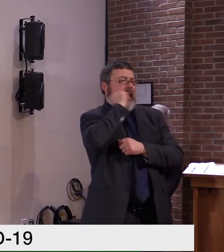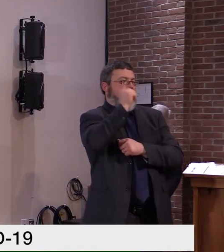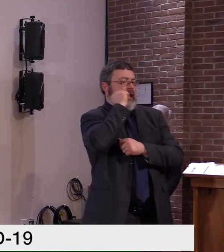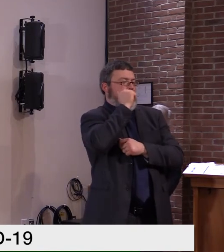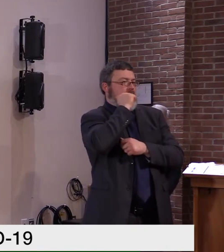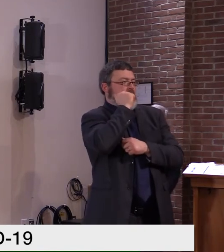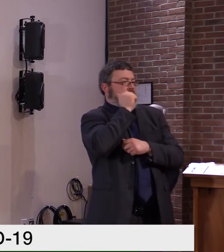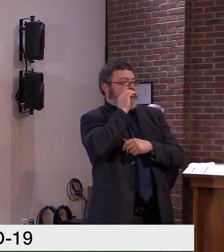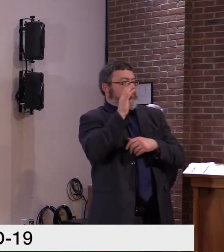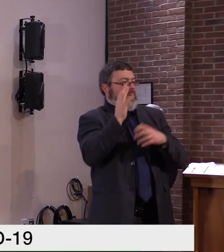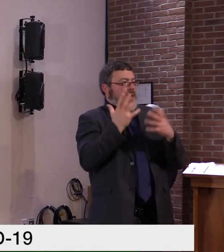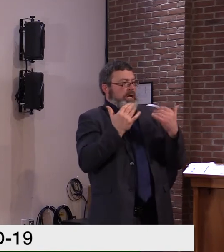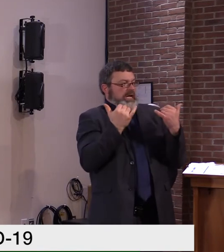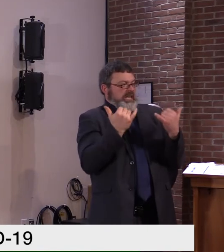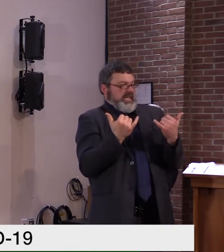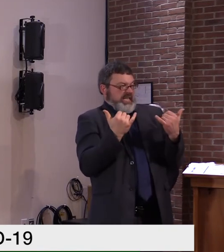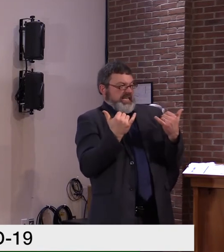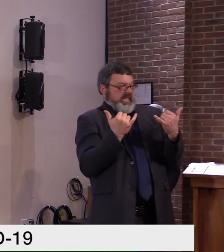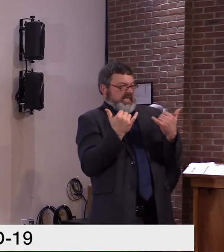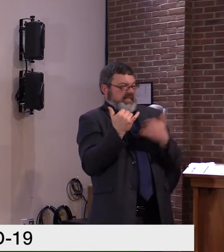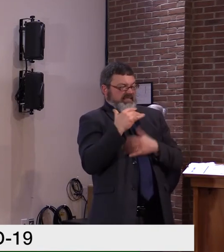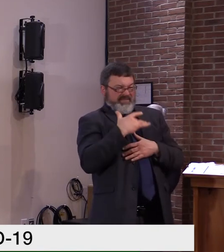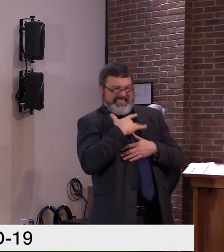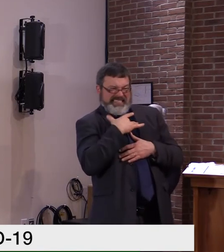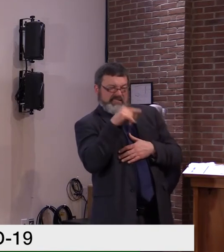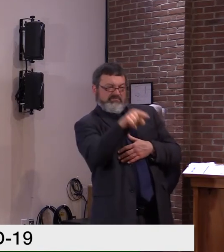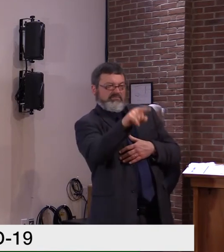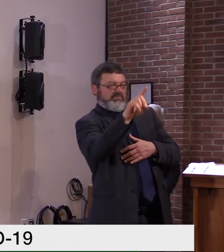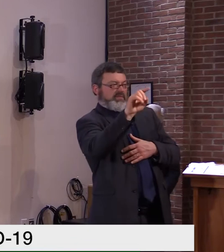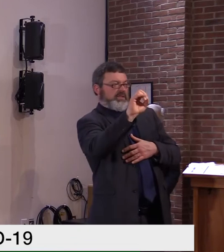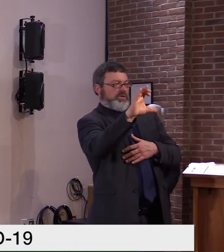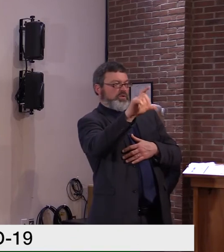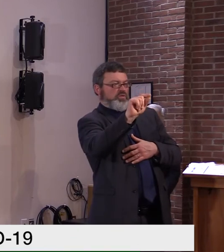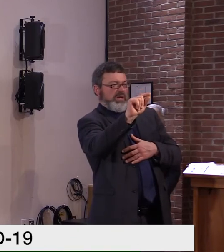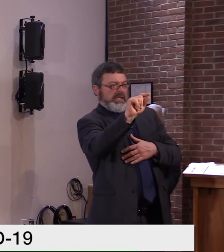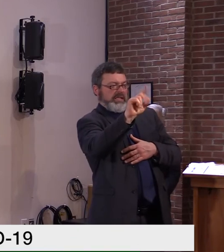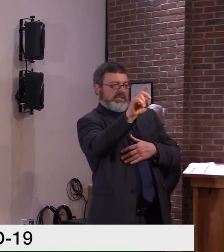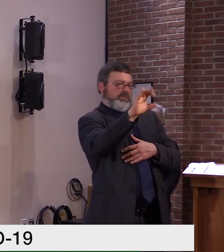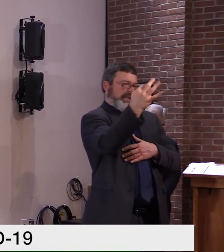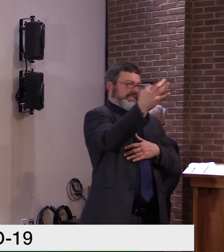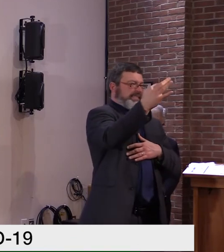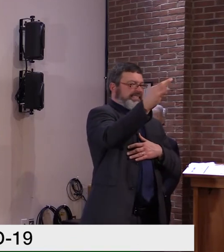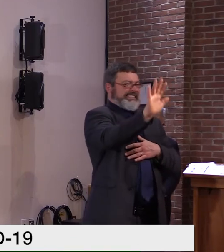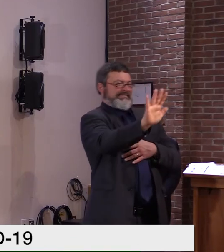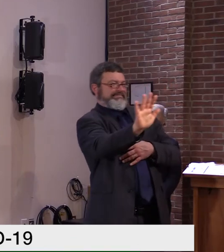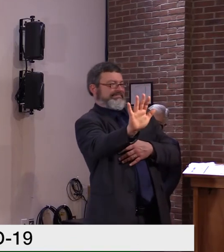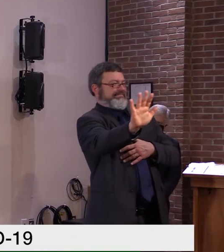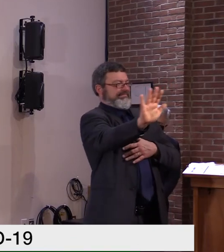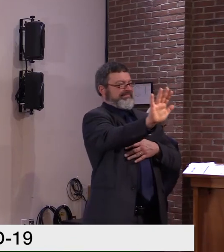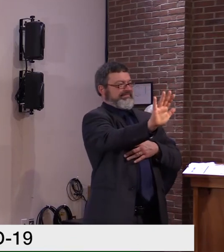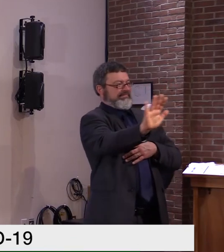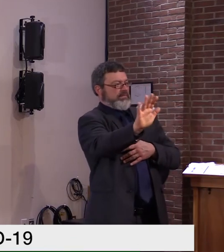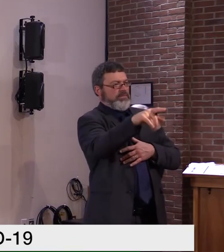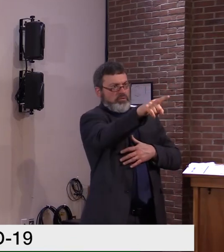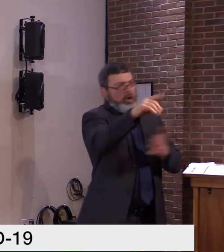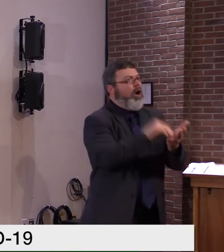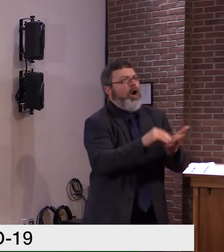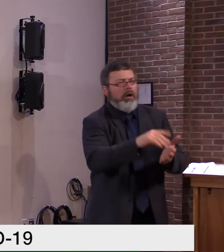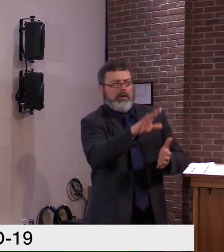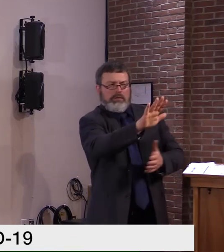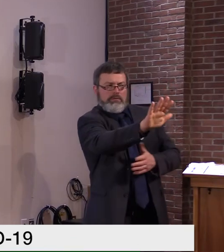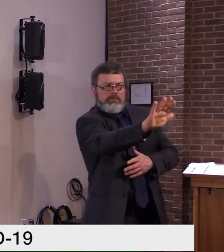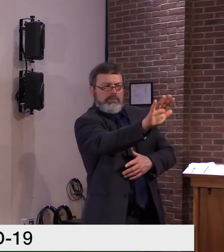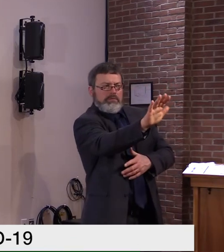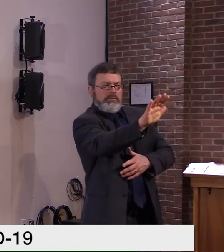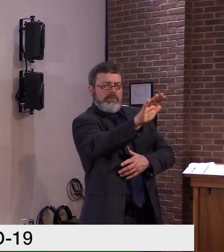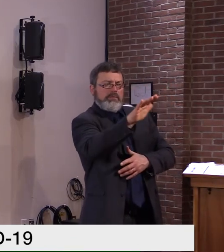20th of December, maybe the 19th. I don't want anybody to hang their hat on that date, but